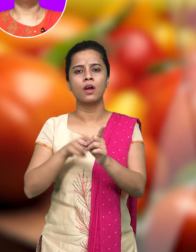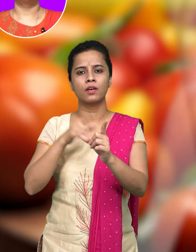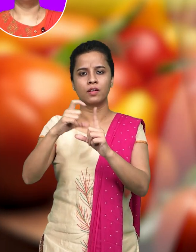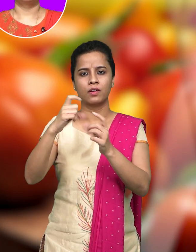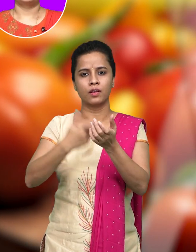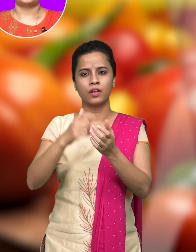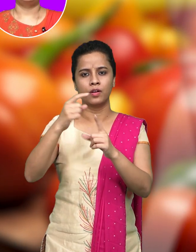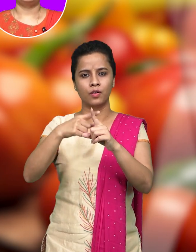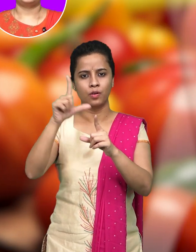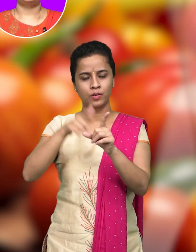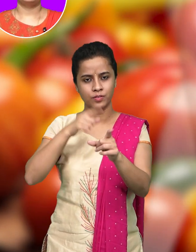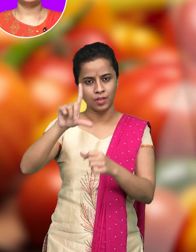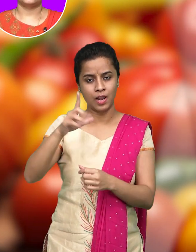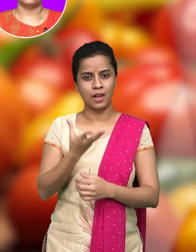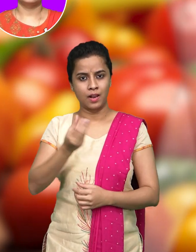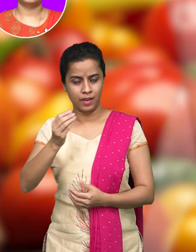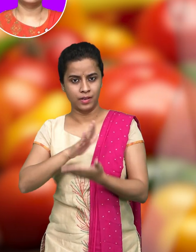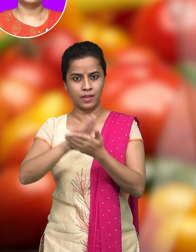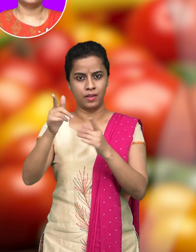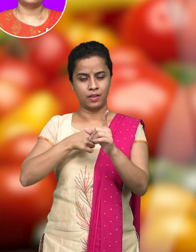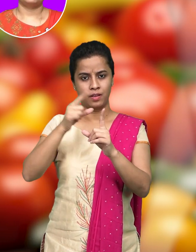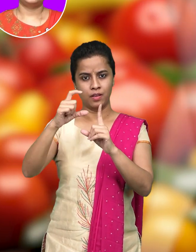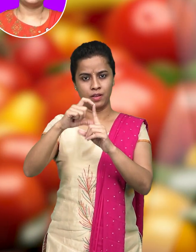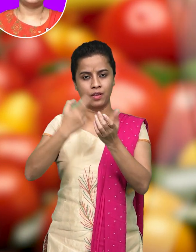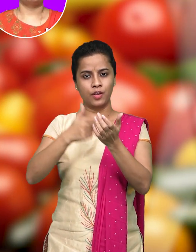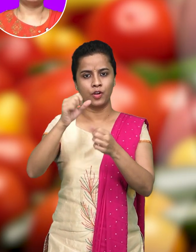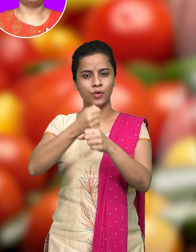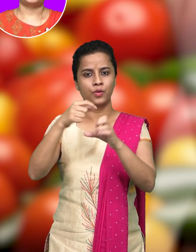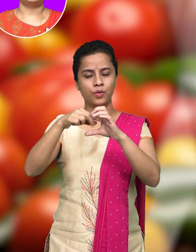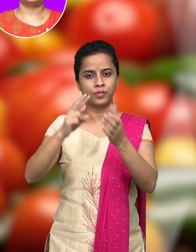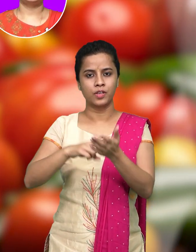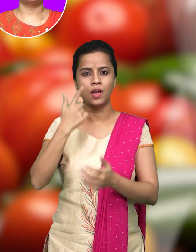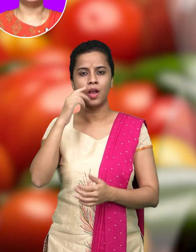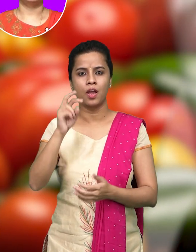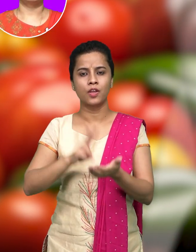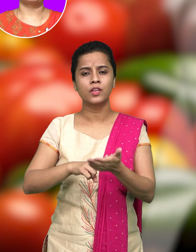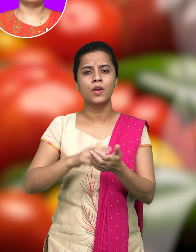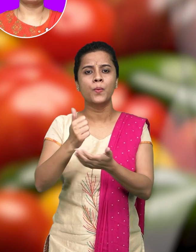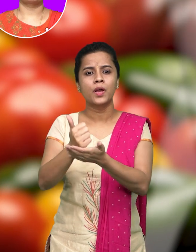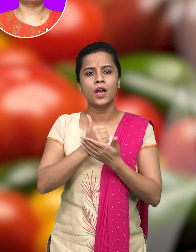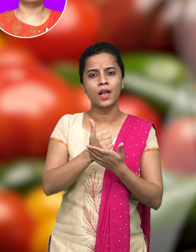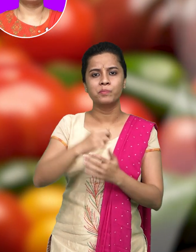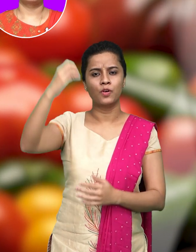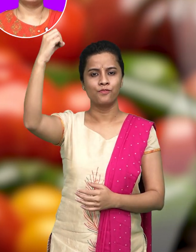hydroxyl and hydrogen ions with the help of light energy.